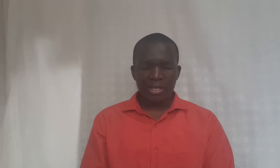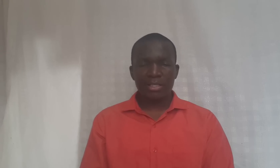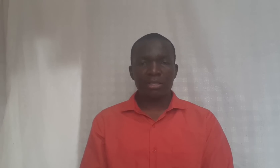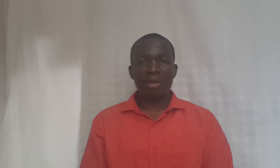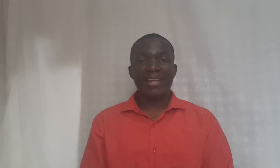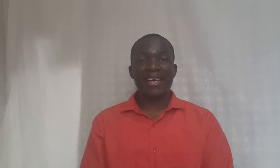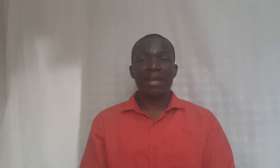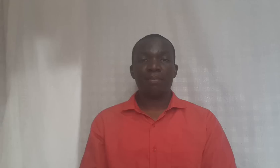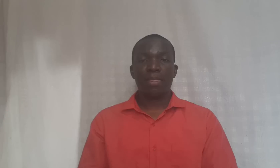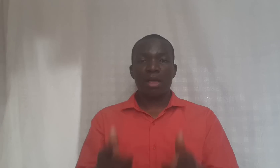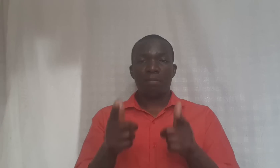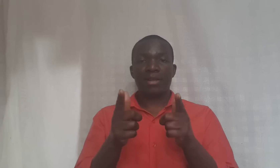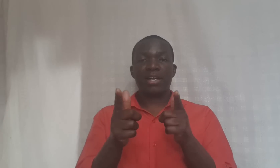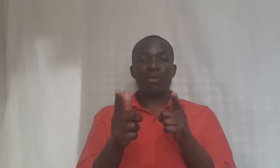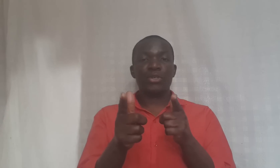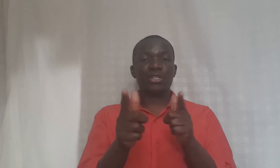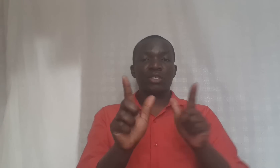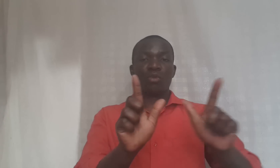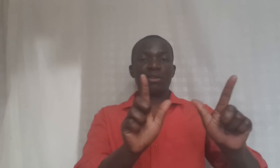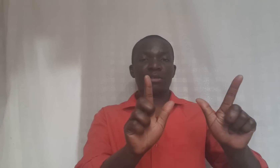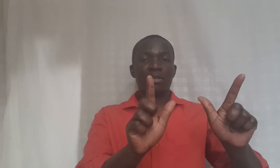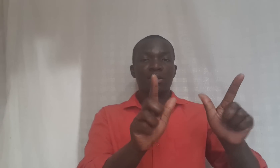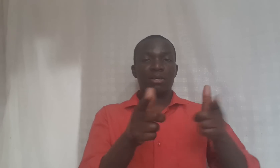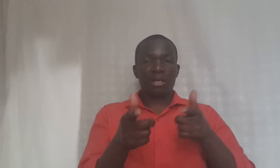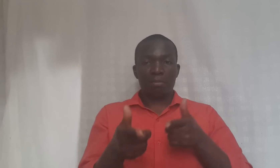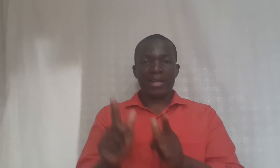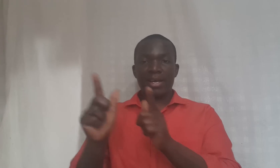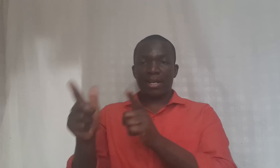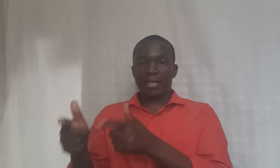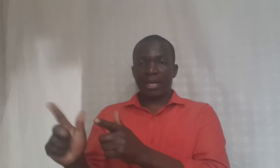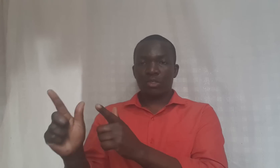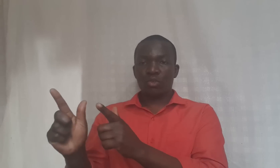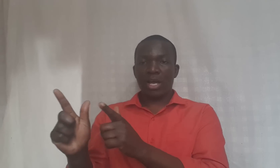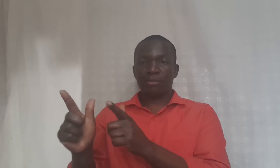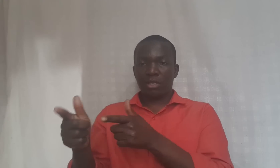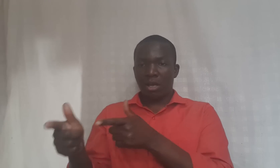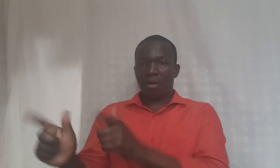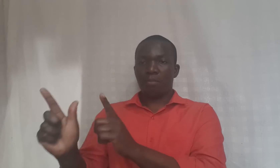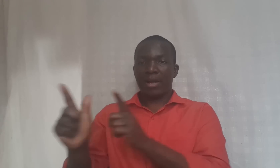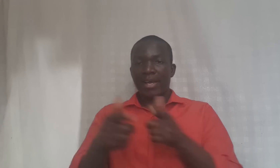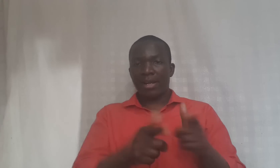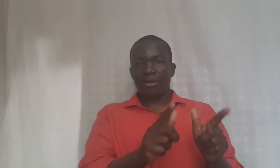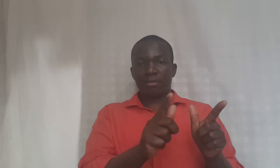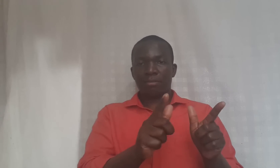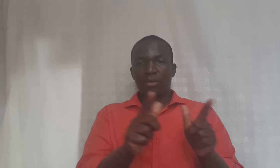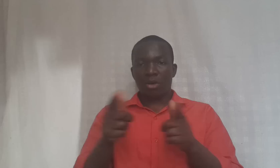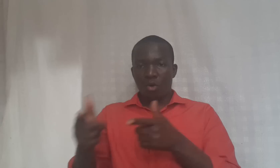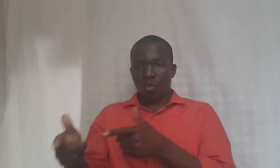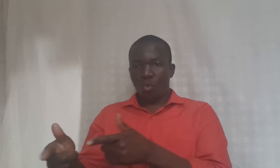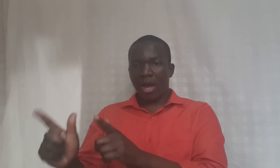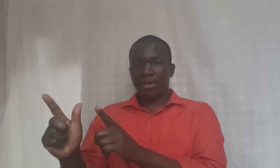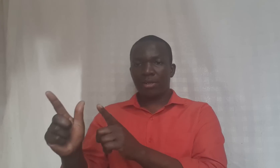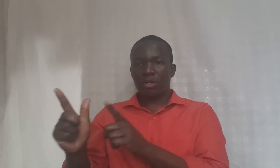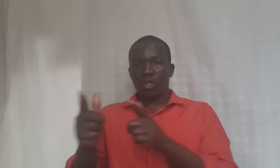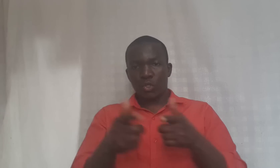is Mandera. Mandera, we use this one. Mandera like that, 2 times. Mandera, 1,